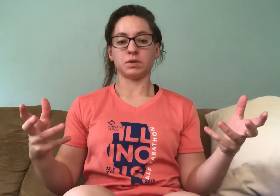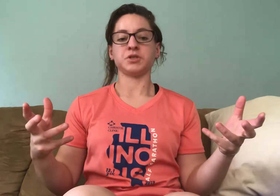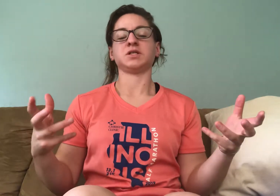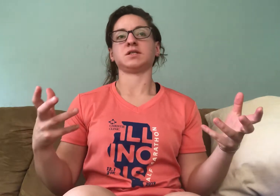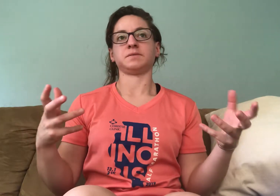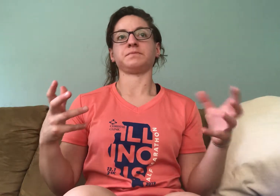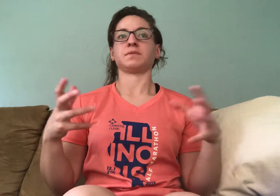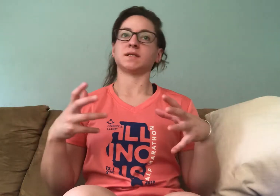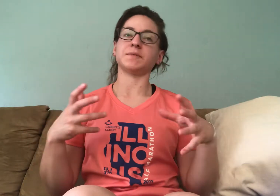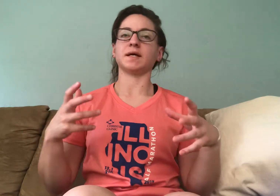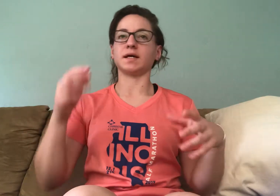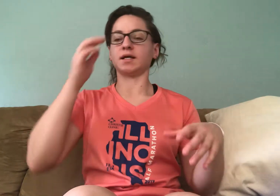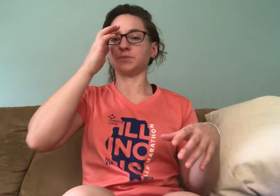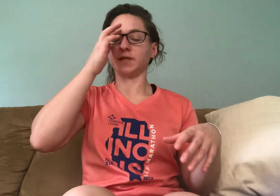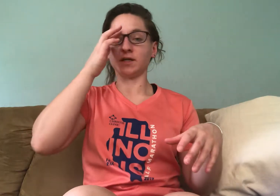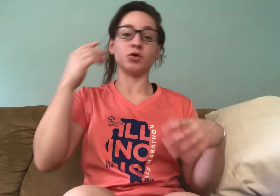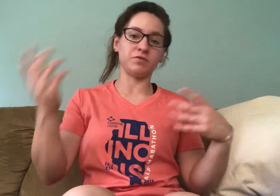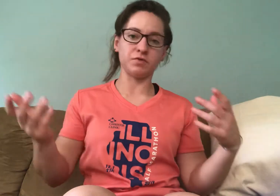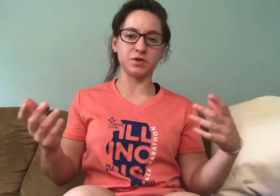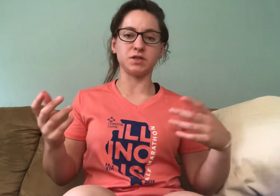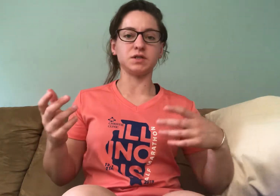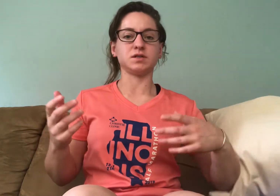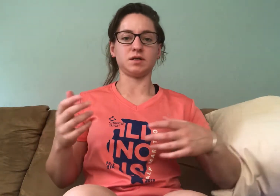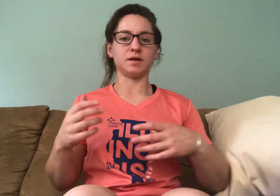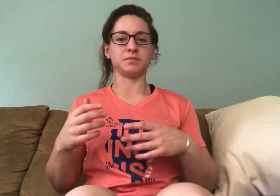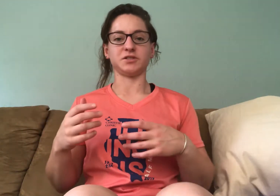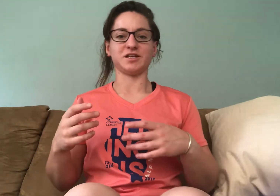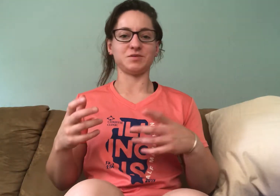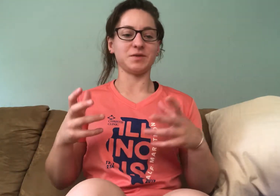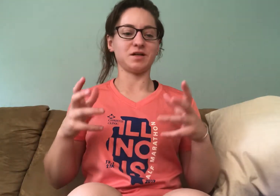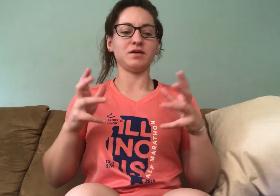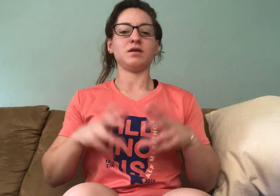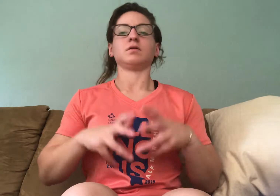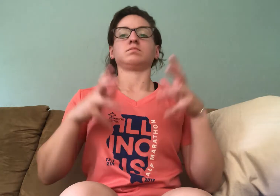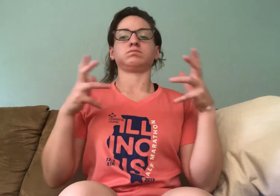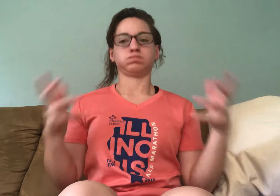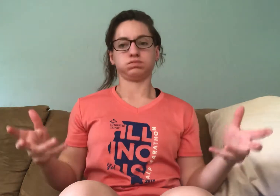which is something I can explain later, or if you have questions, just ask me about it.